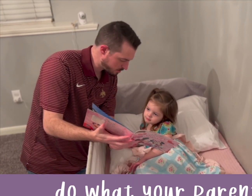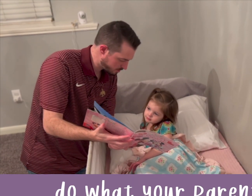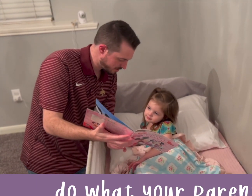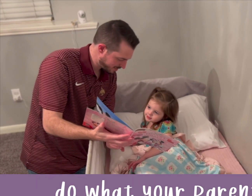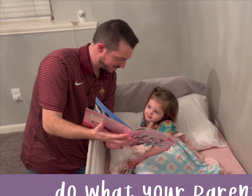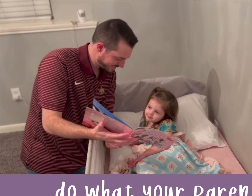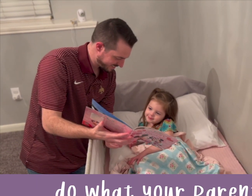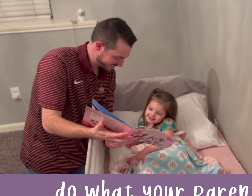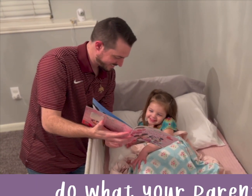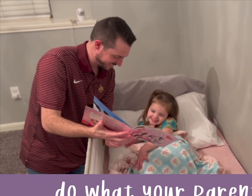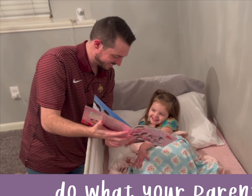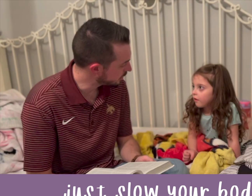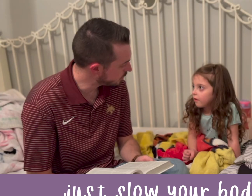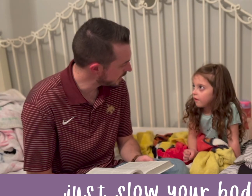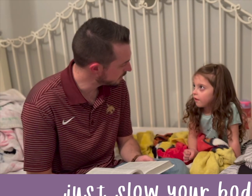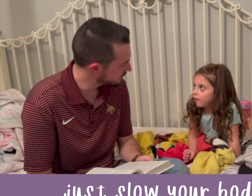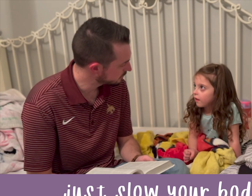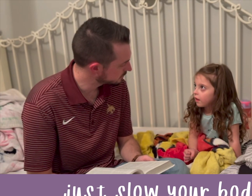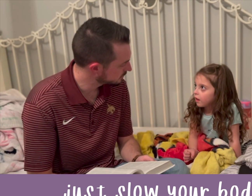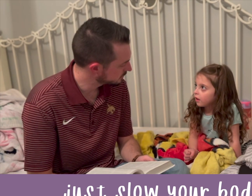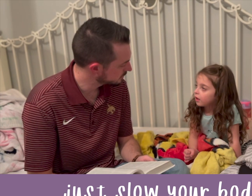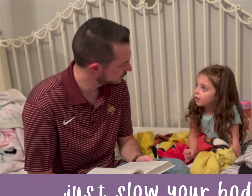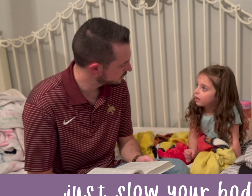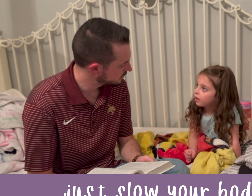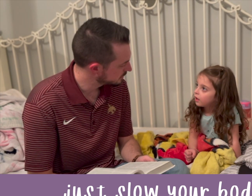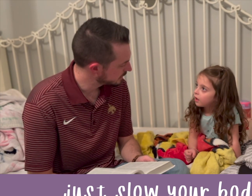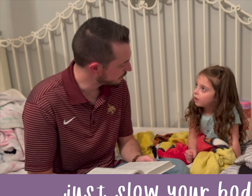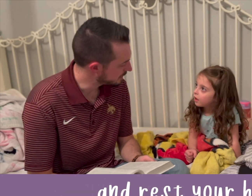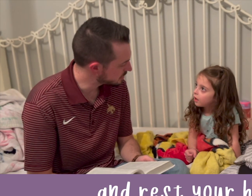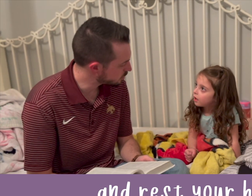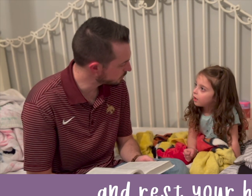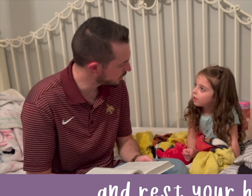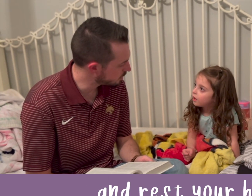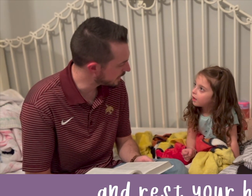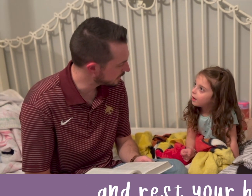parents said. Just slow your body down and rest your head.